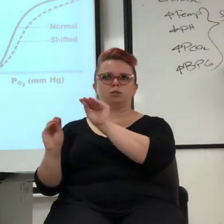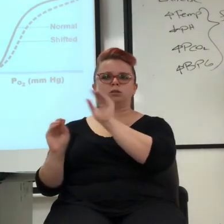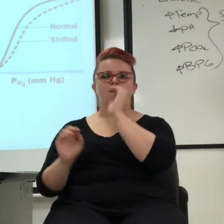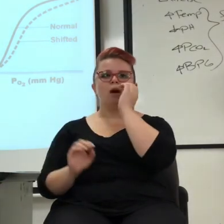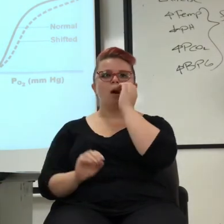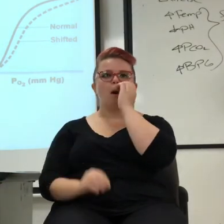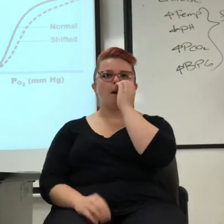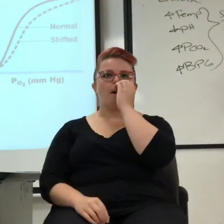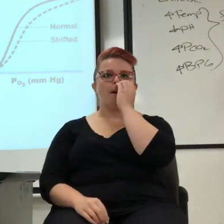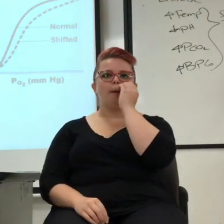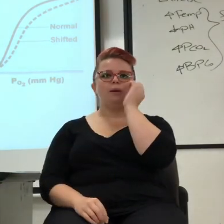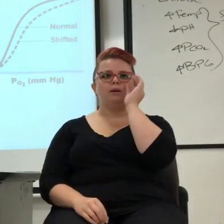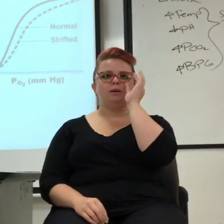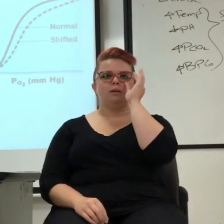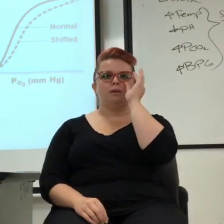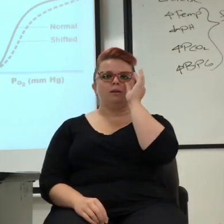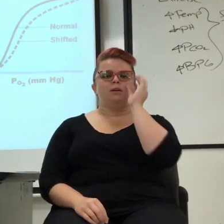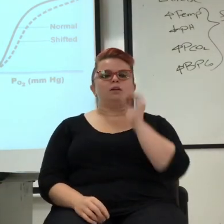I'll say